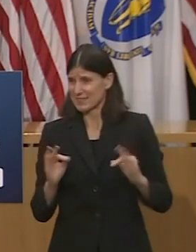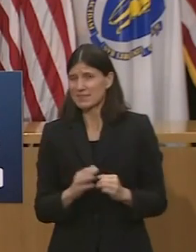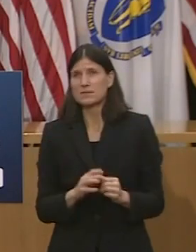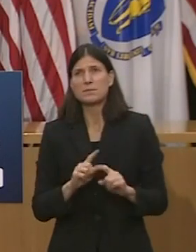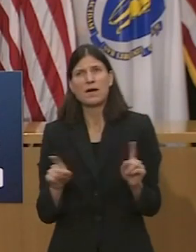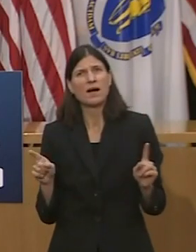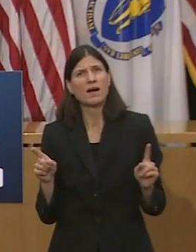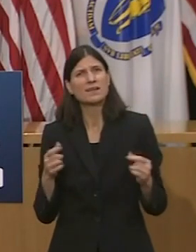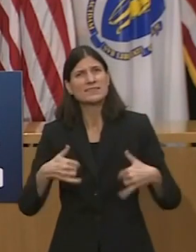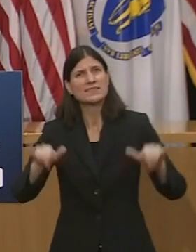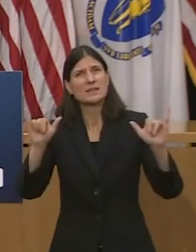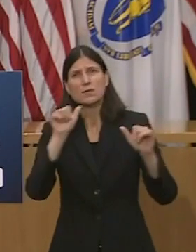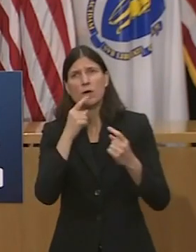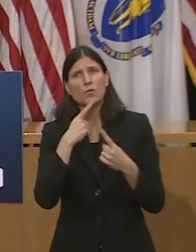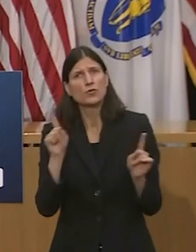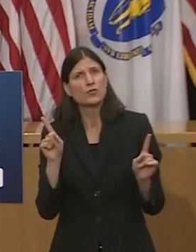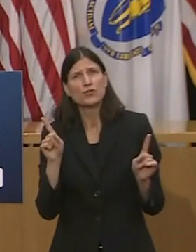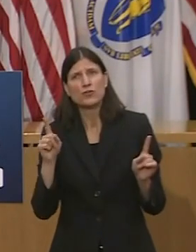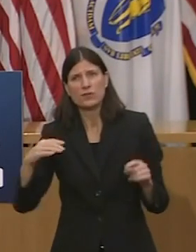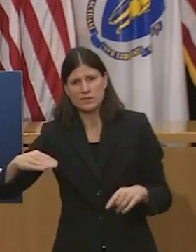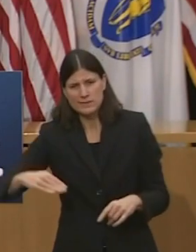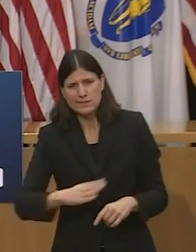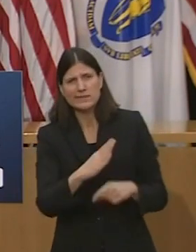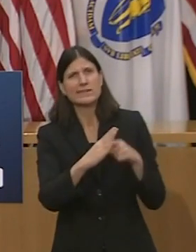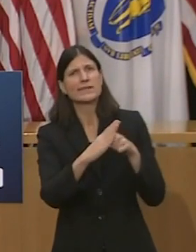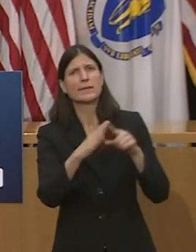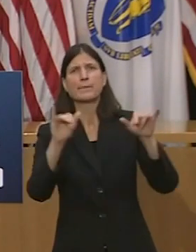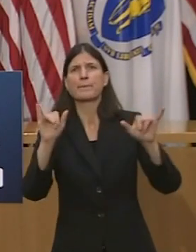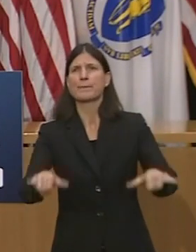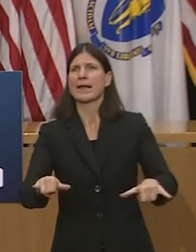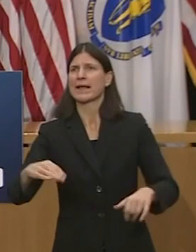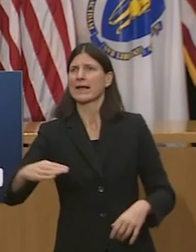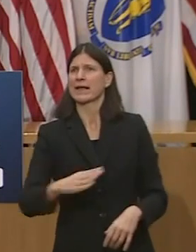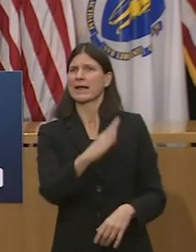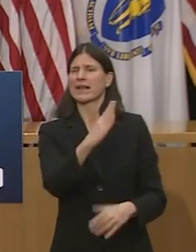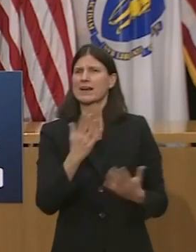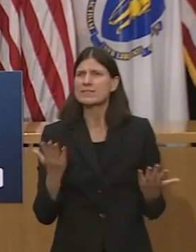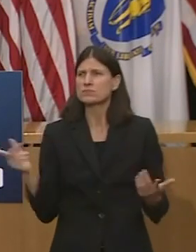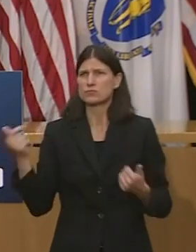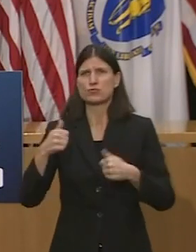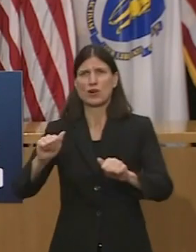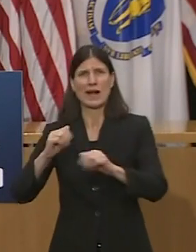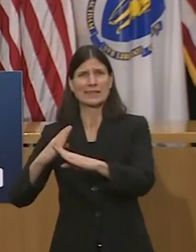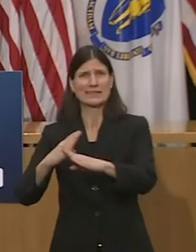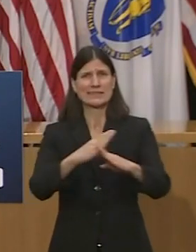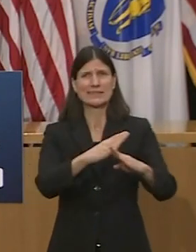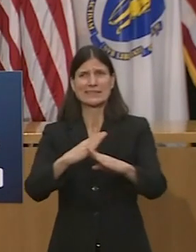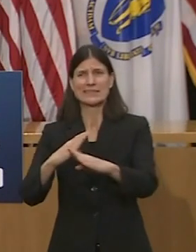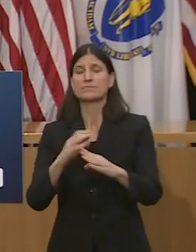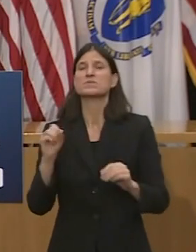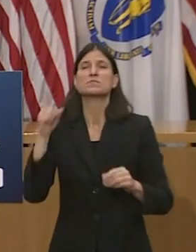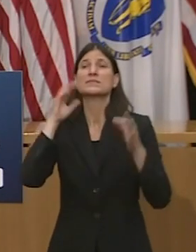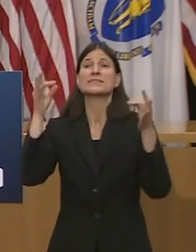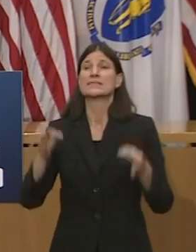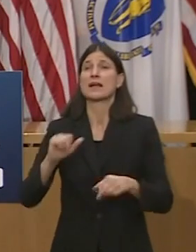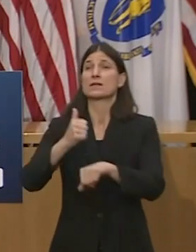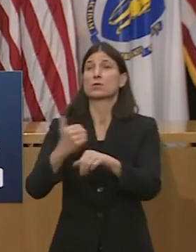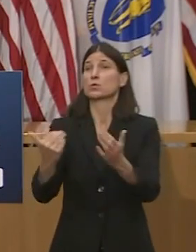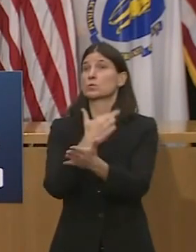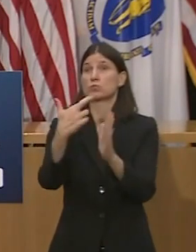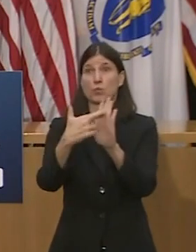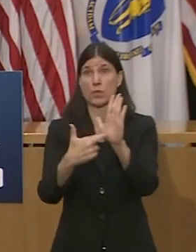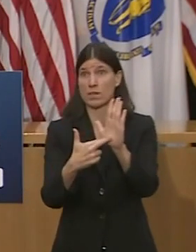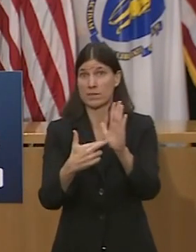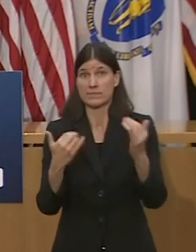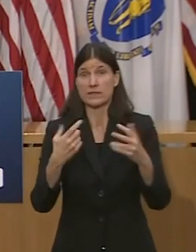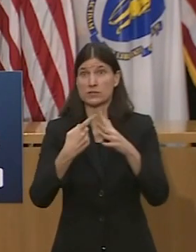And effective this Sunday, the Commonwealth will move every community in Massachusetts back to Phase 3, Step 1. This will